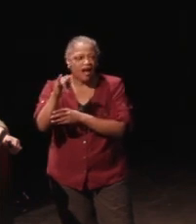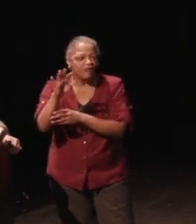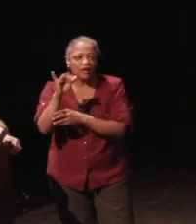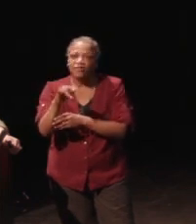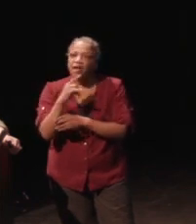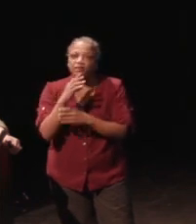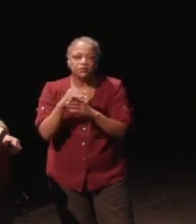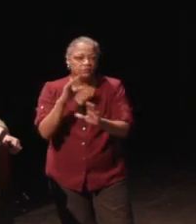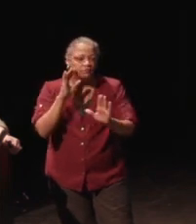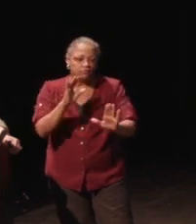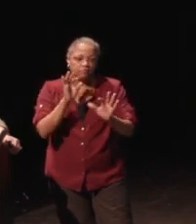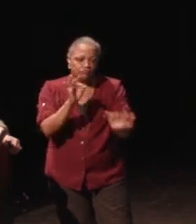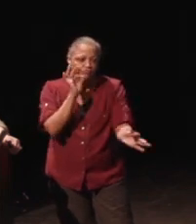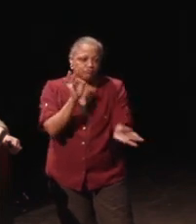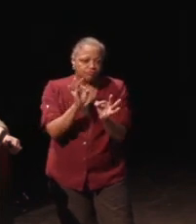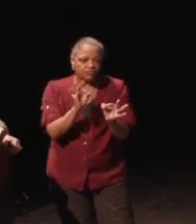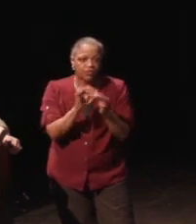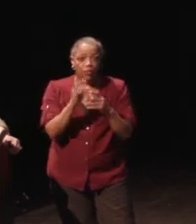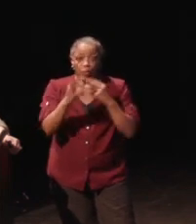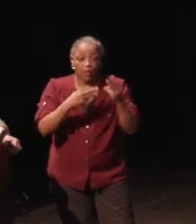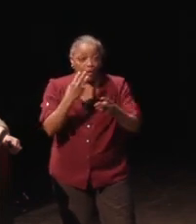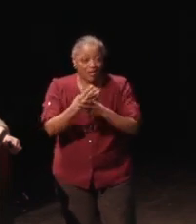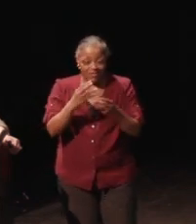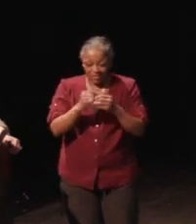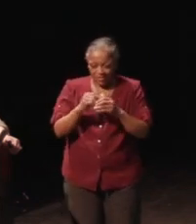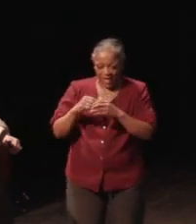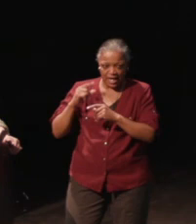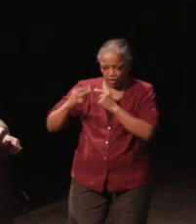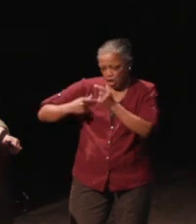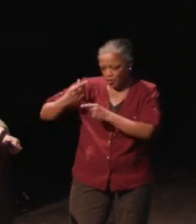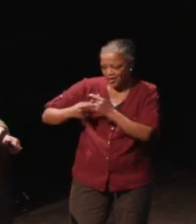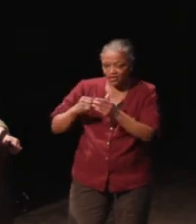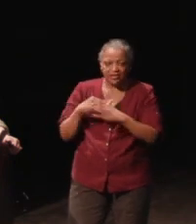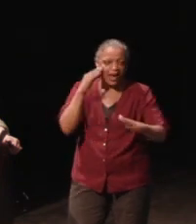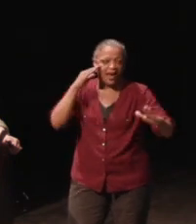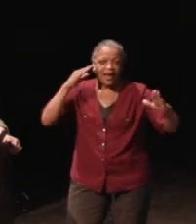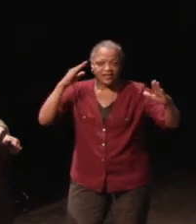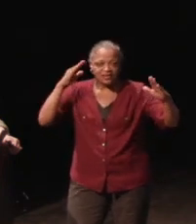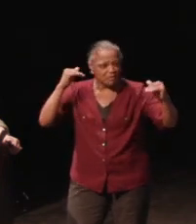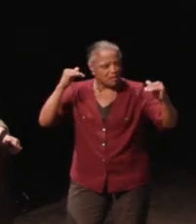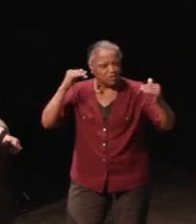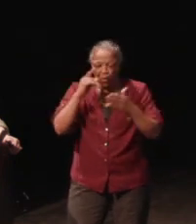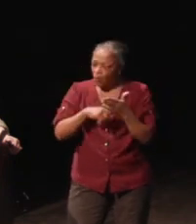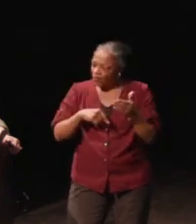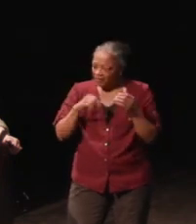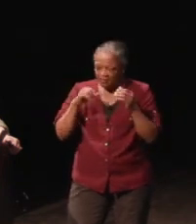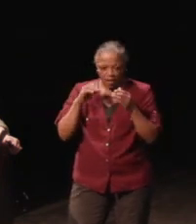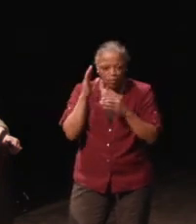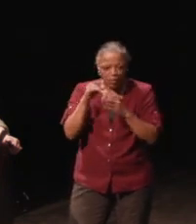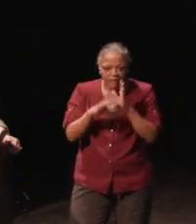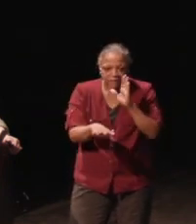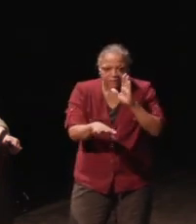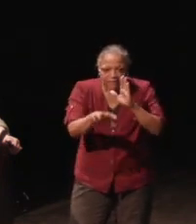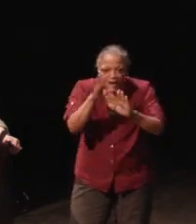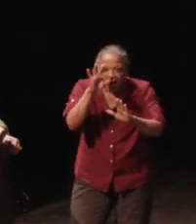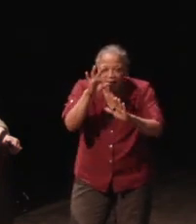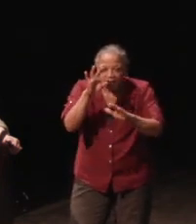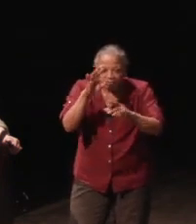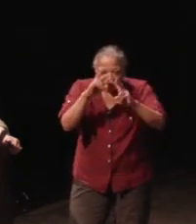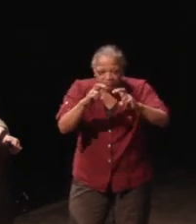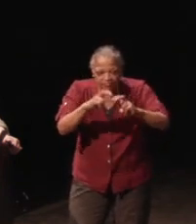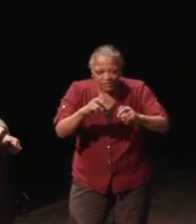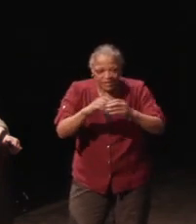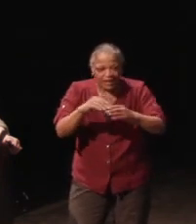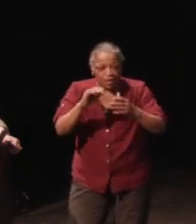virtual world. The Minecraft generation has expectations for what they will find in